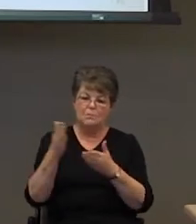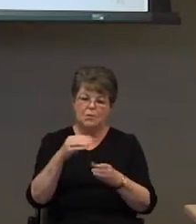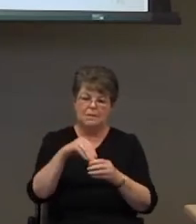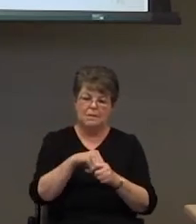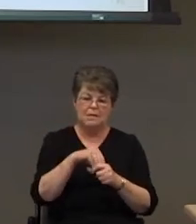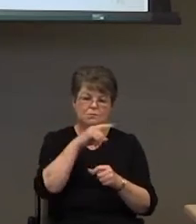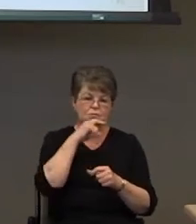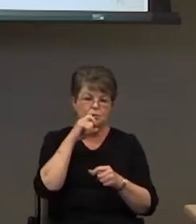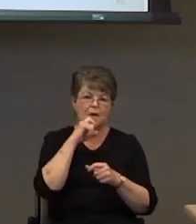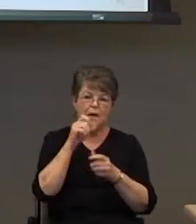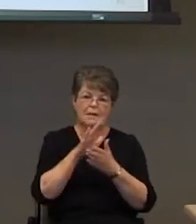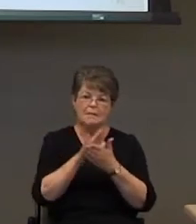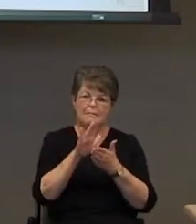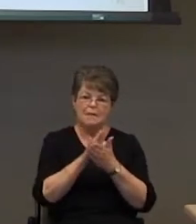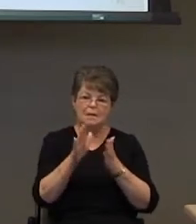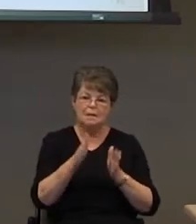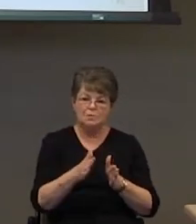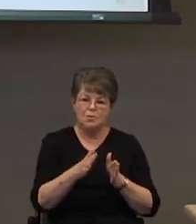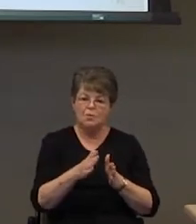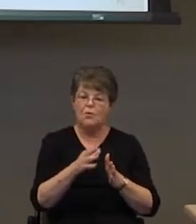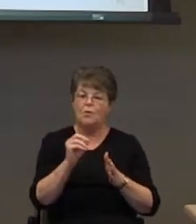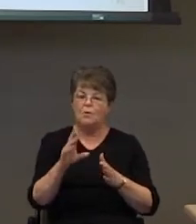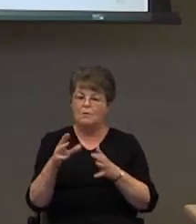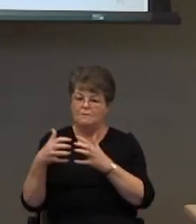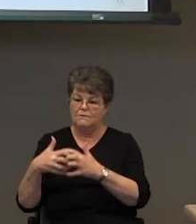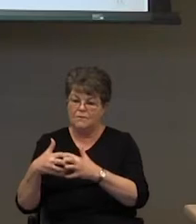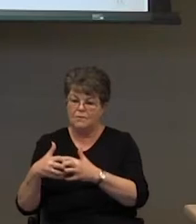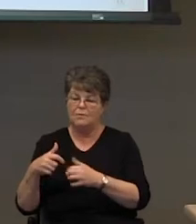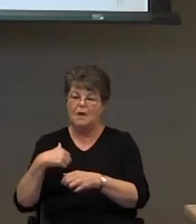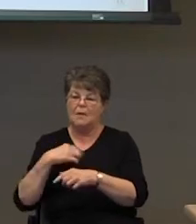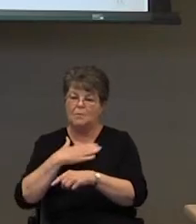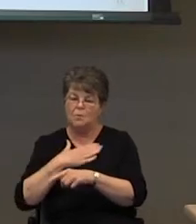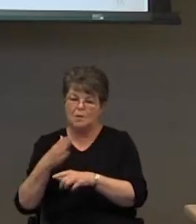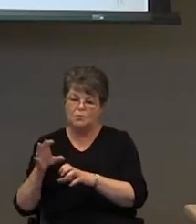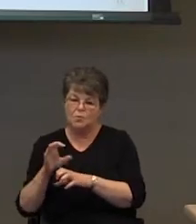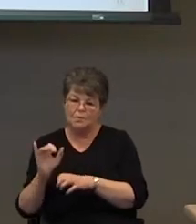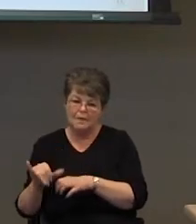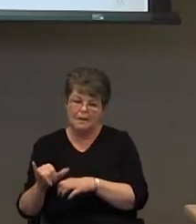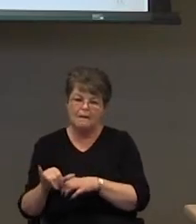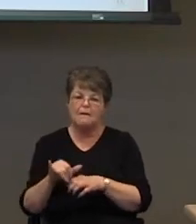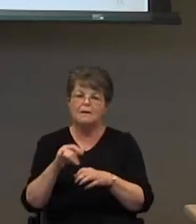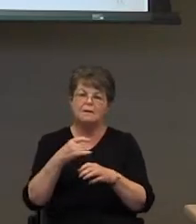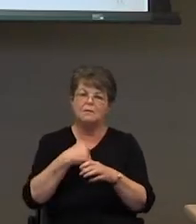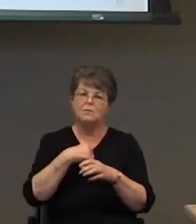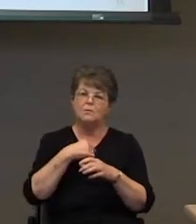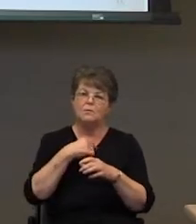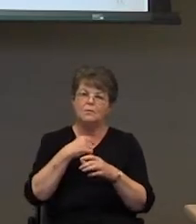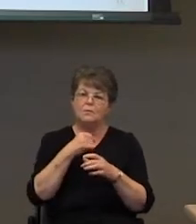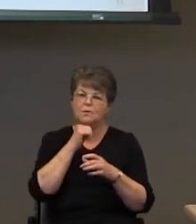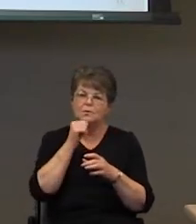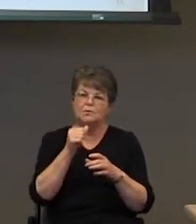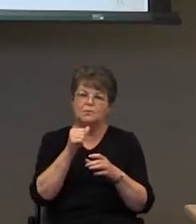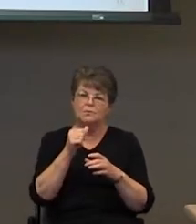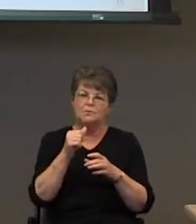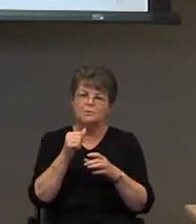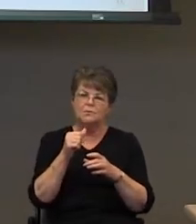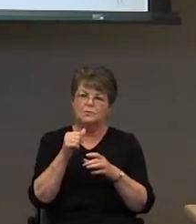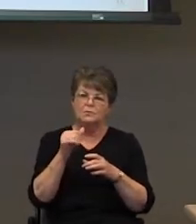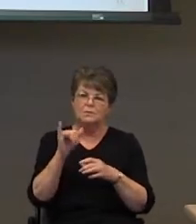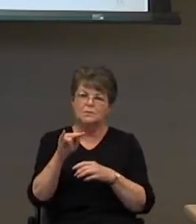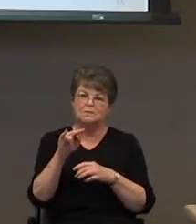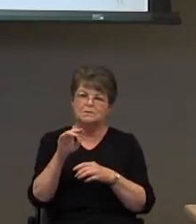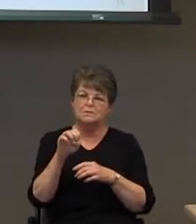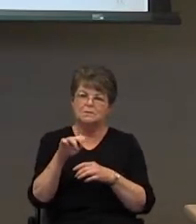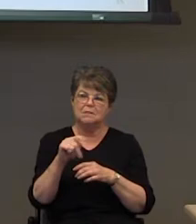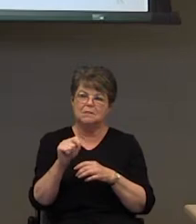cleaner, this is what I'm willing to do. If I'm bringing in a manufacturer, this is what I'm willing to do. And you can frankly say, we don't incent those kinds of businesses too. That's completely okay